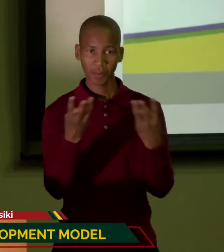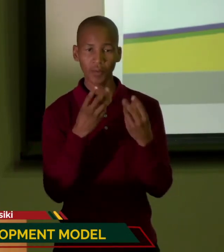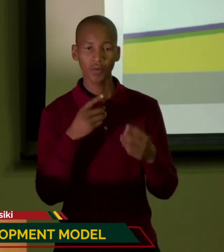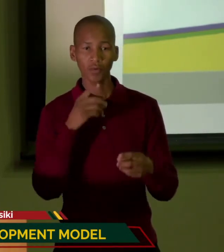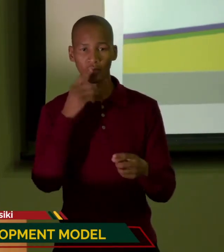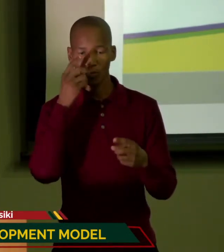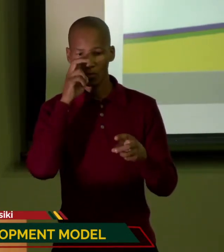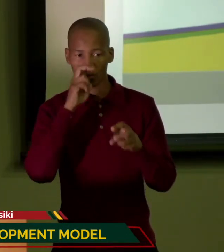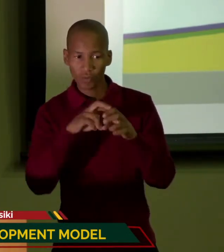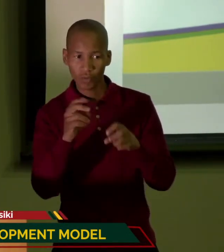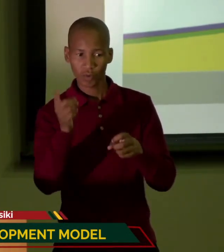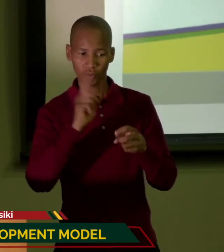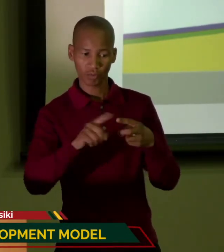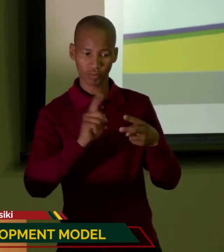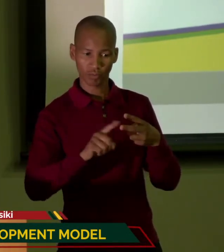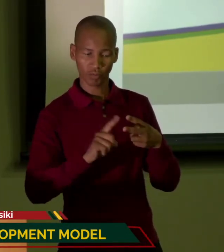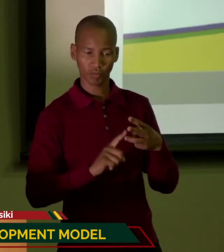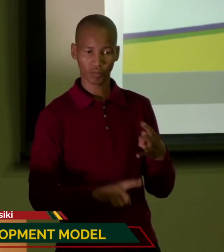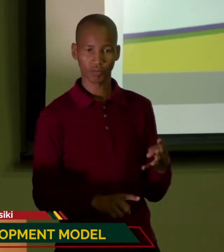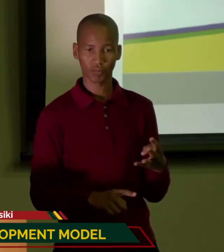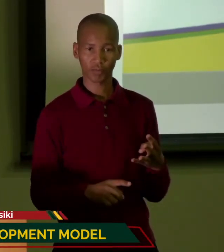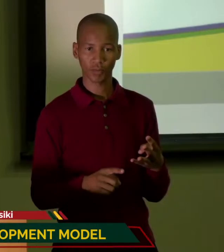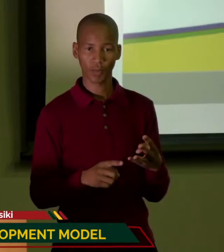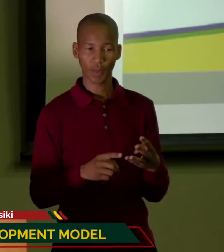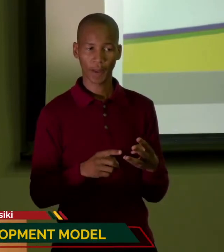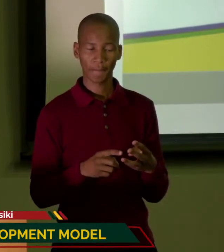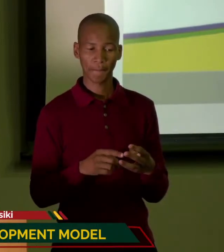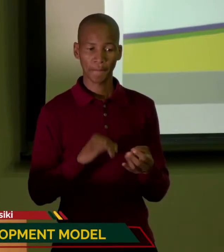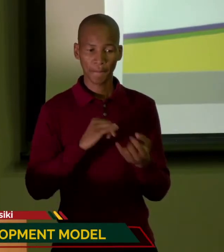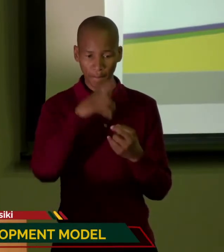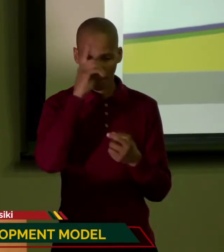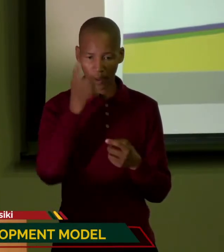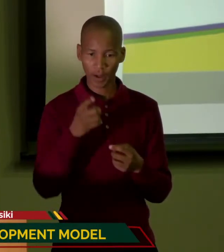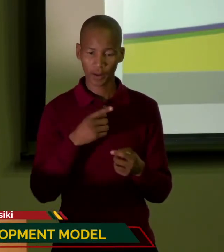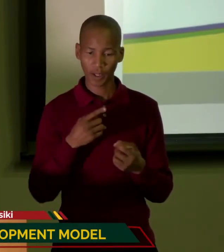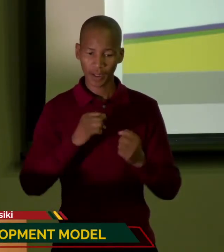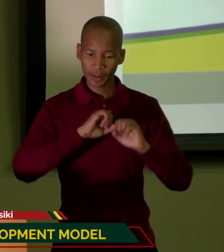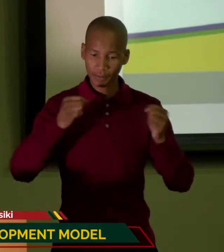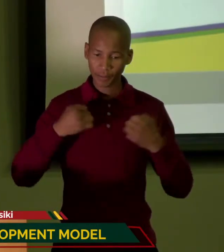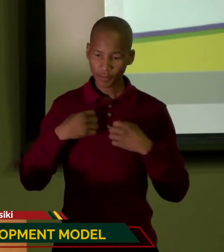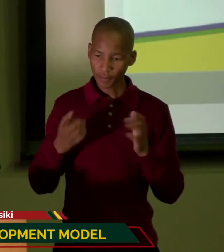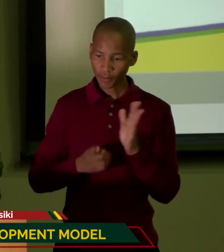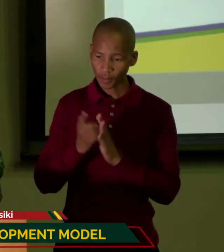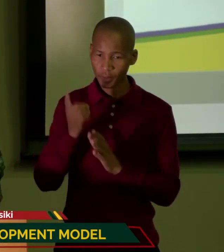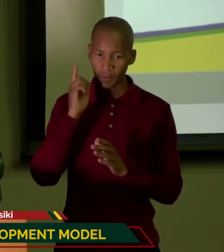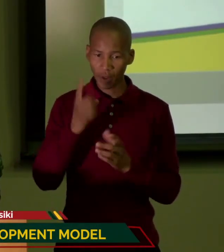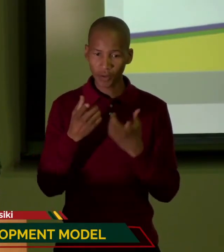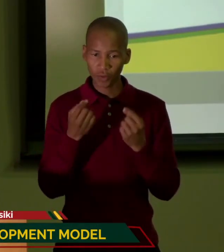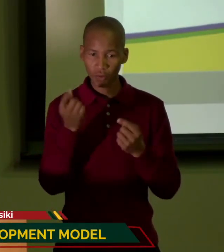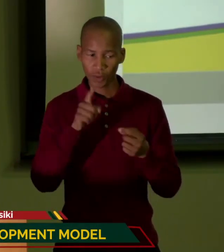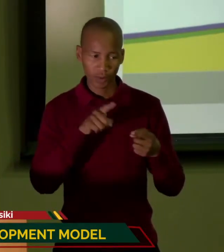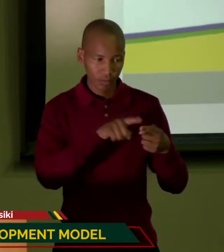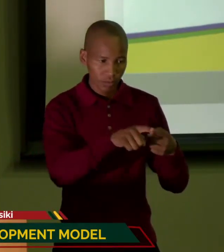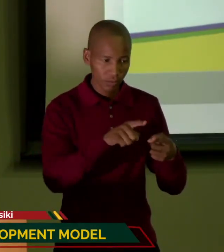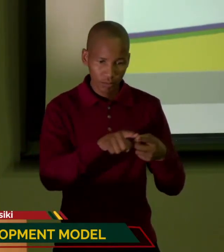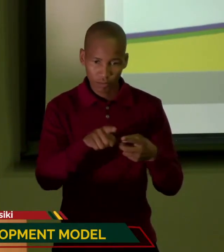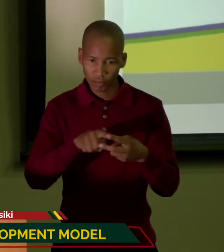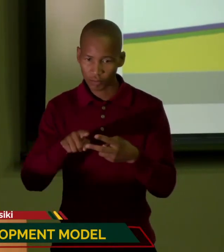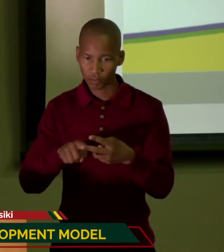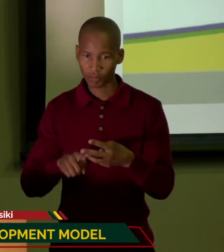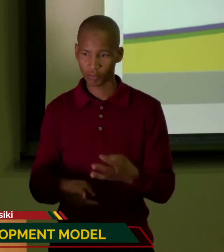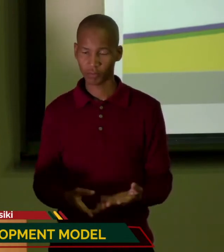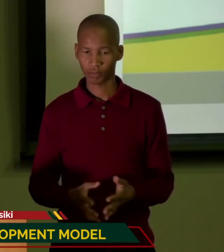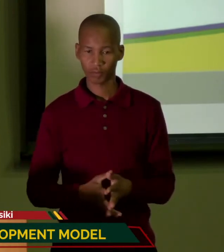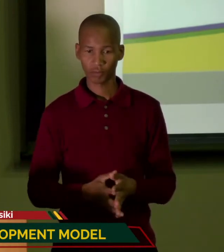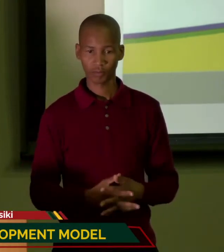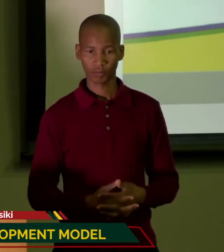nguye okhombayo ukuba our development funeka ibhekisele kweli phicala ngatsho nabo